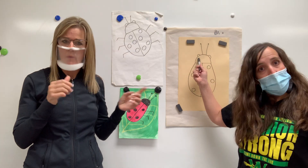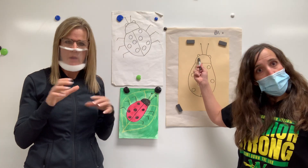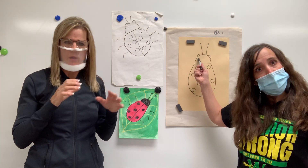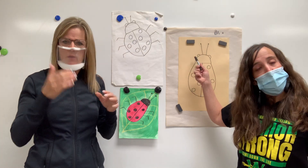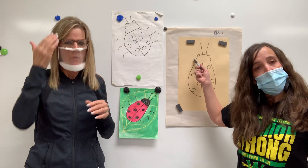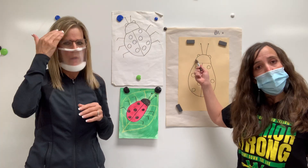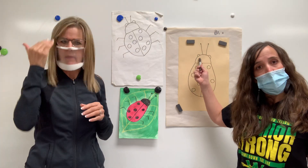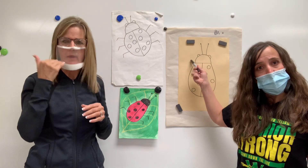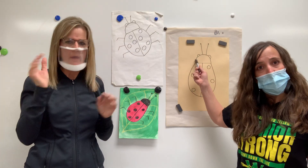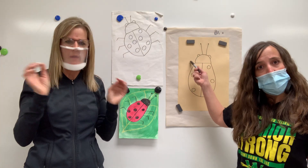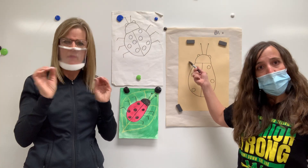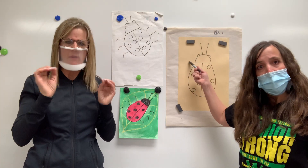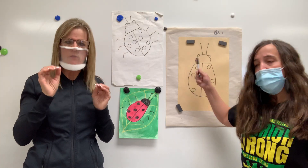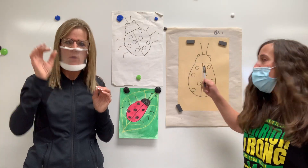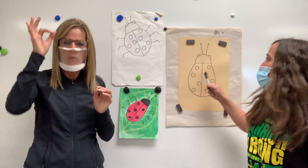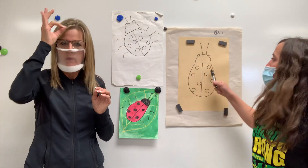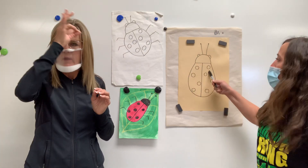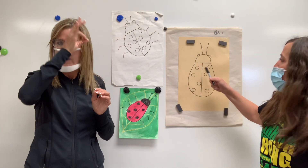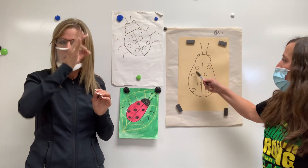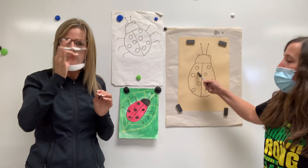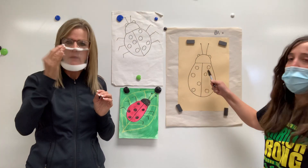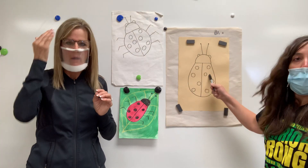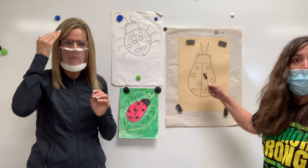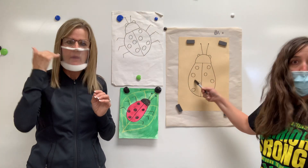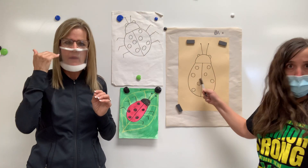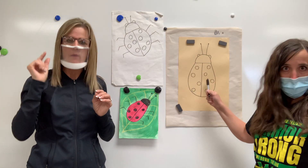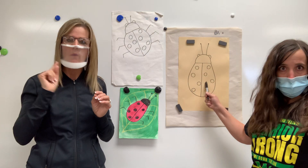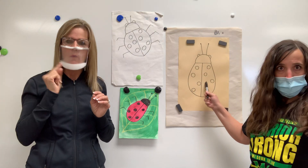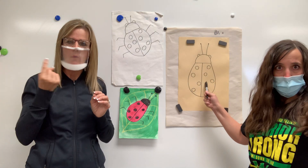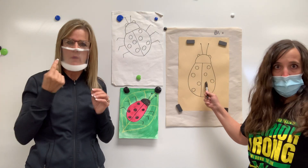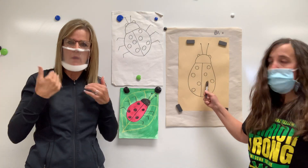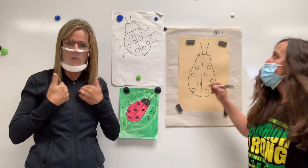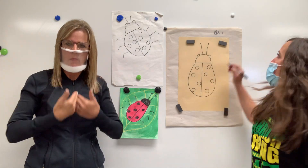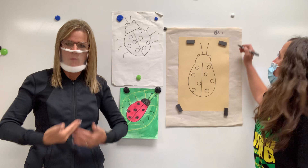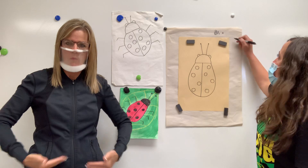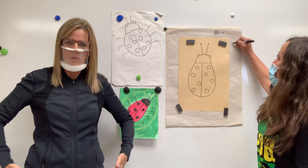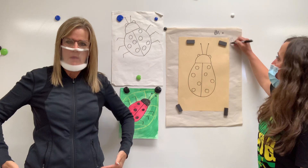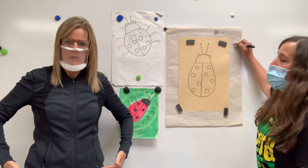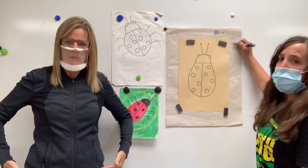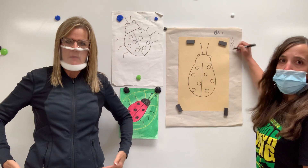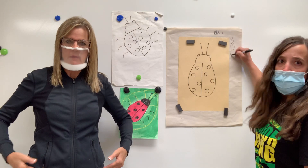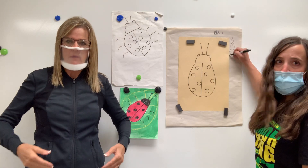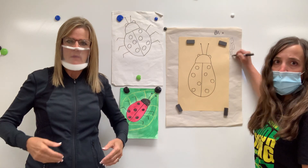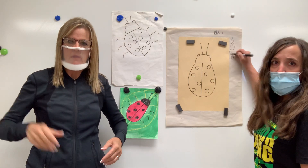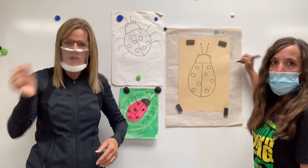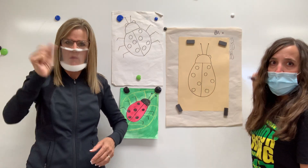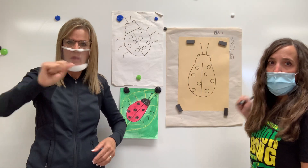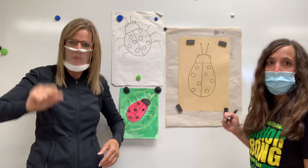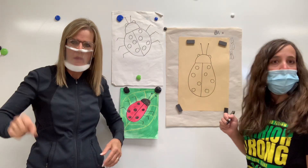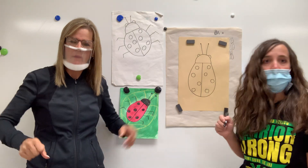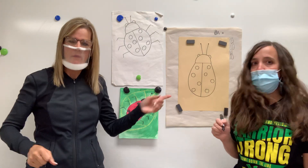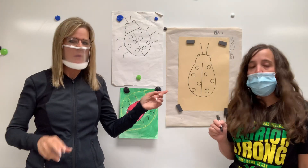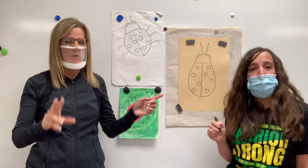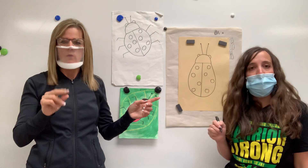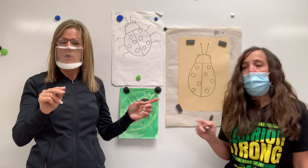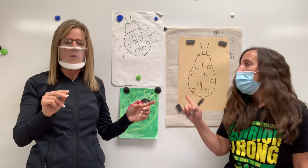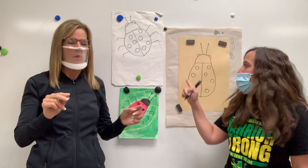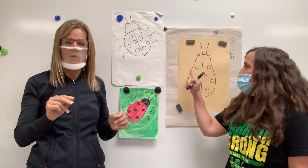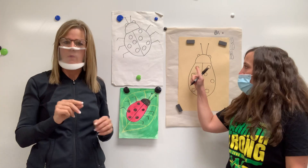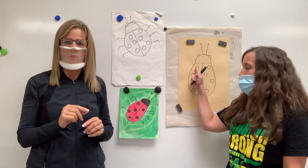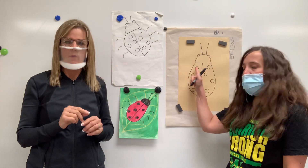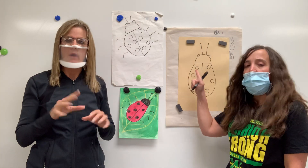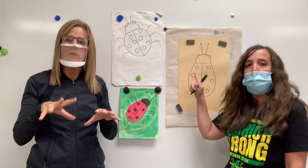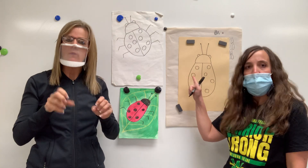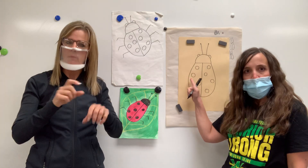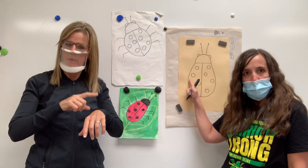on the head. There's no dots on the head. We're only doing it on the wings, okay? And did I go like this? I did not scribble scrabble.